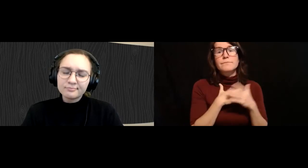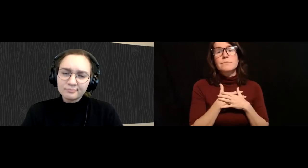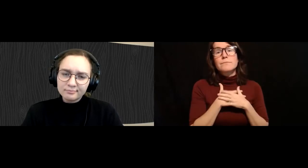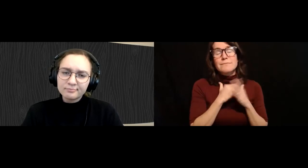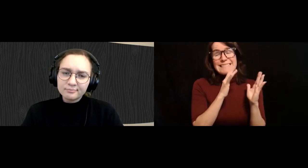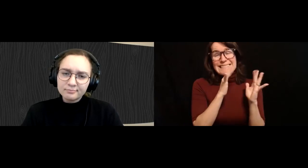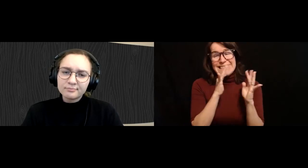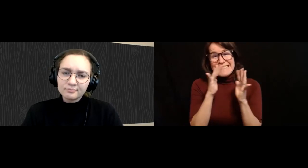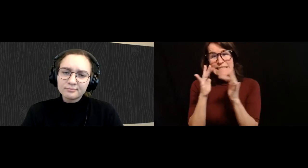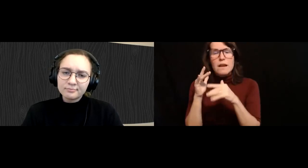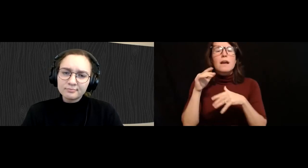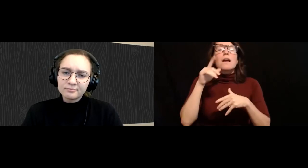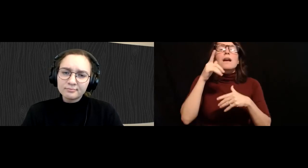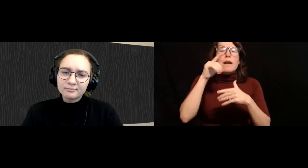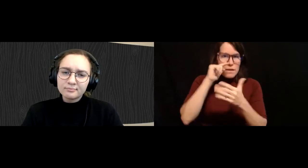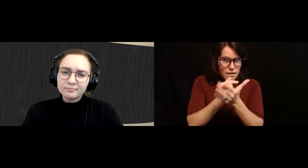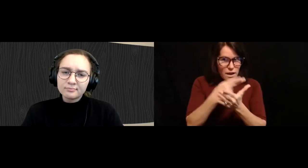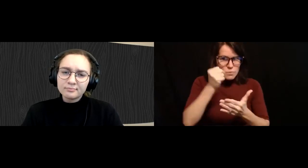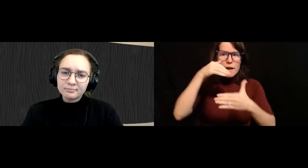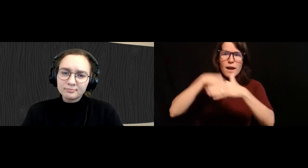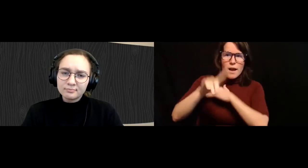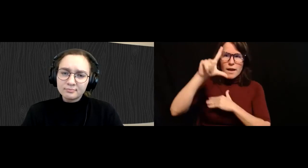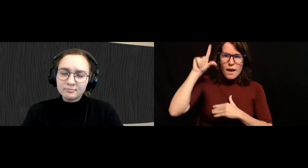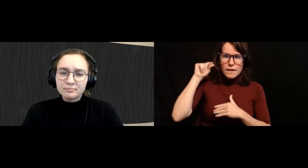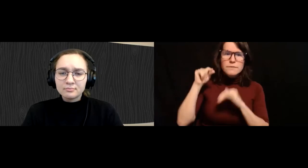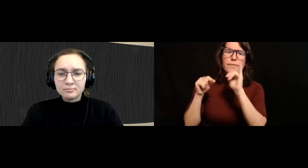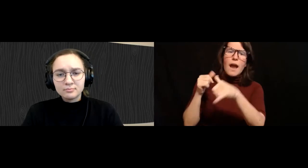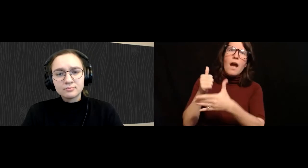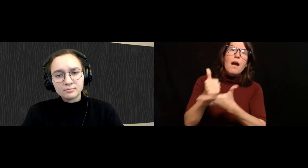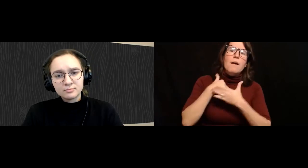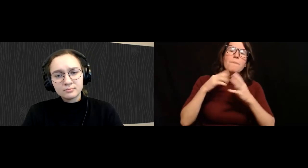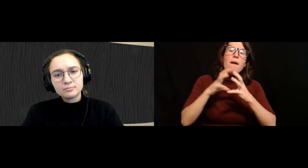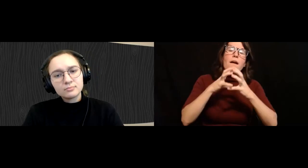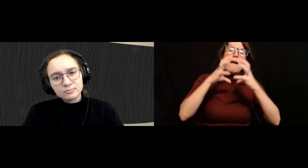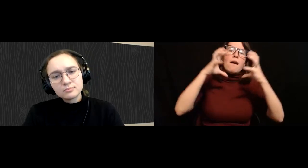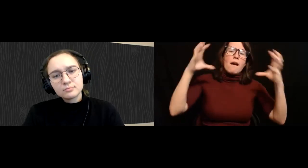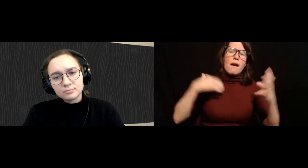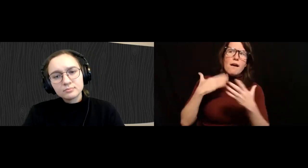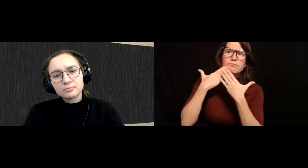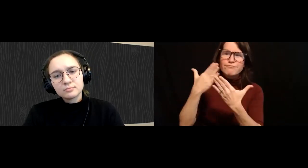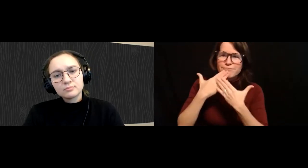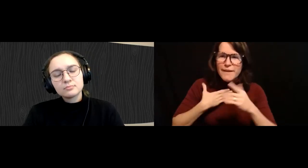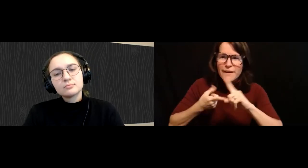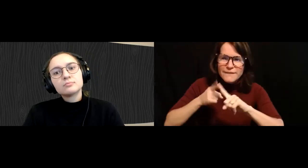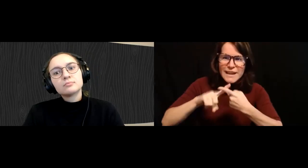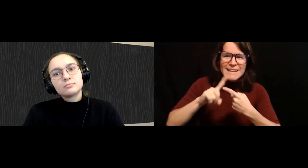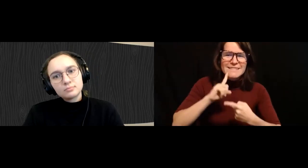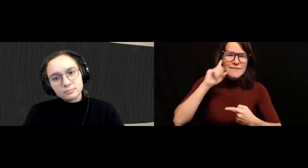grief and then get to the other side. So when I graduated high school and went into Gallaudet, it was very beneficial for